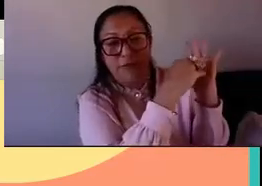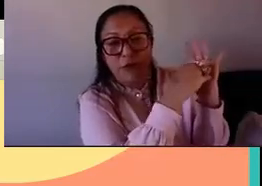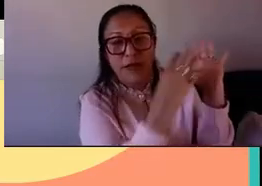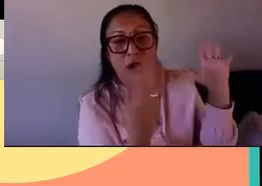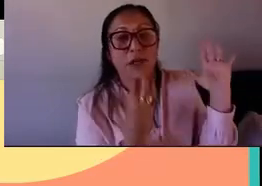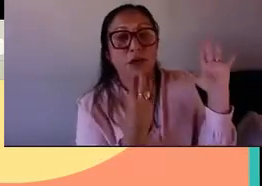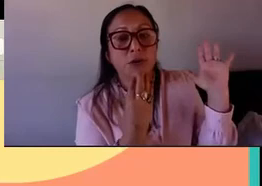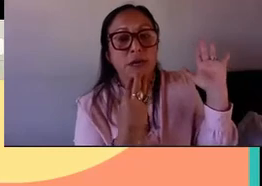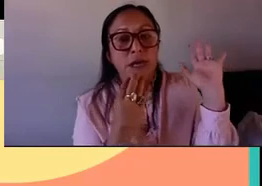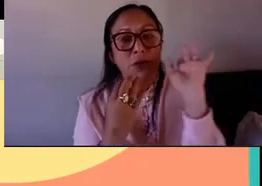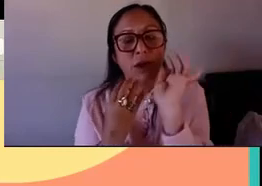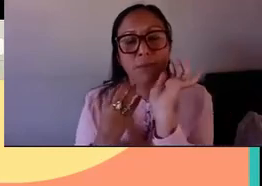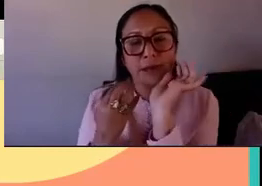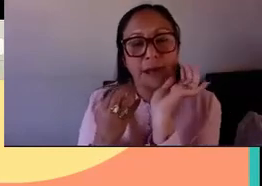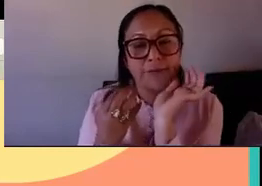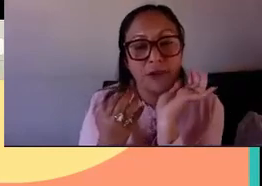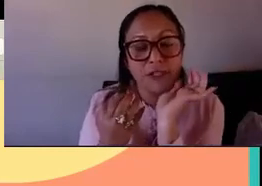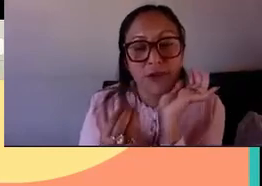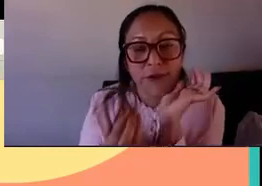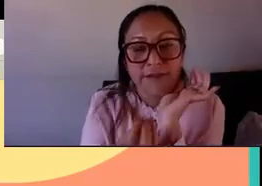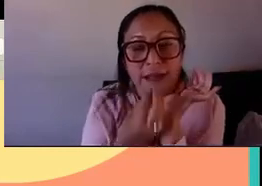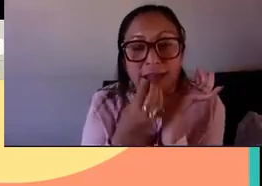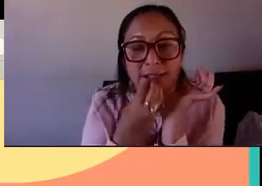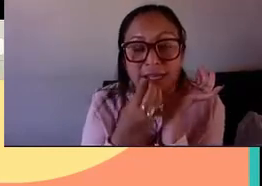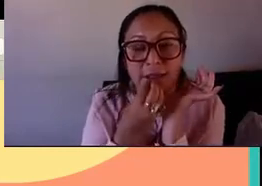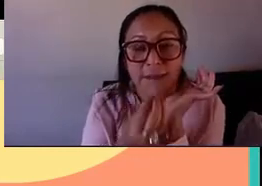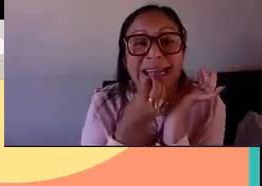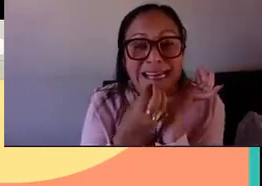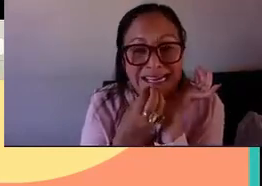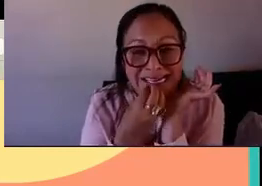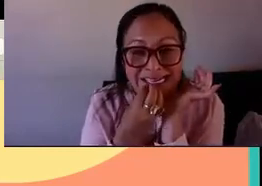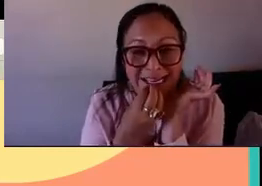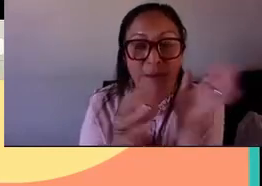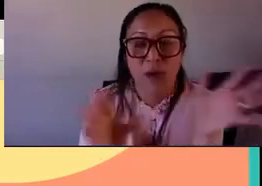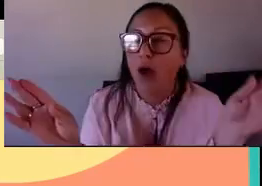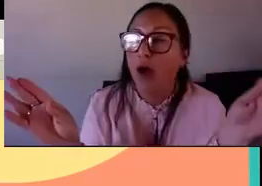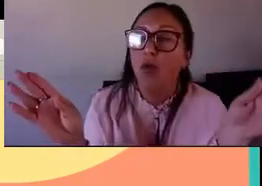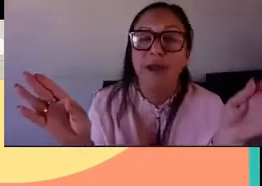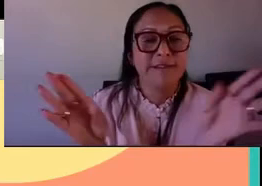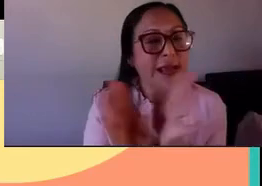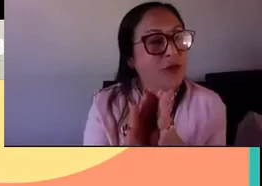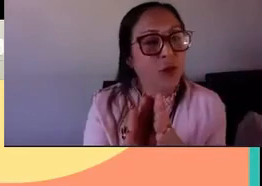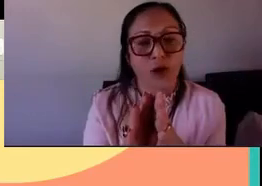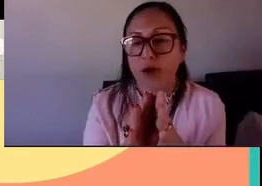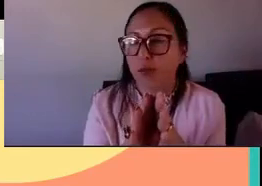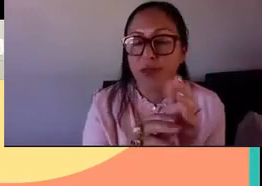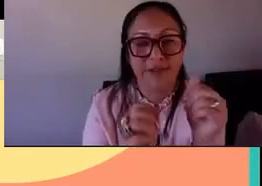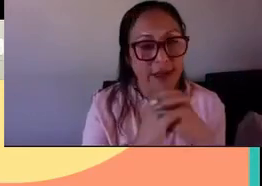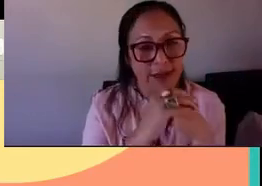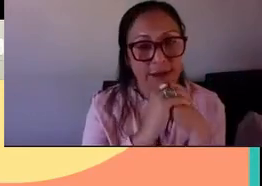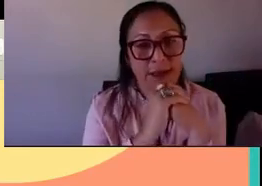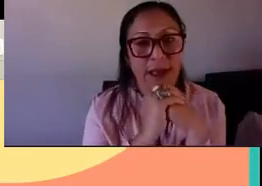on the food than on you. You want to bring it kind of close to your face and then tell them, eat, but always say the word